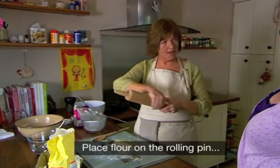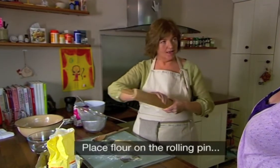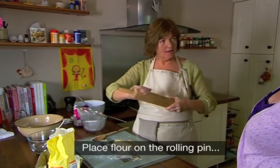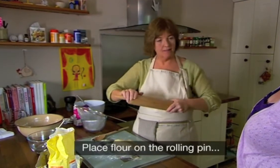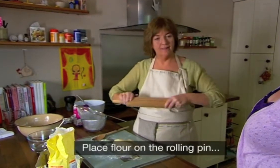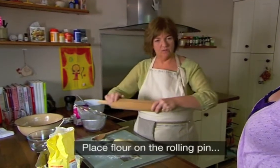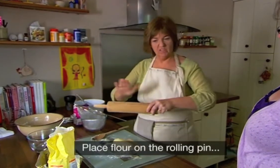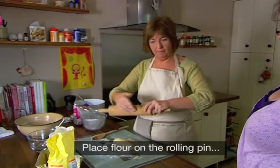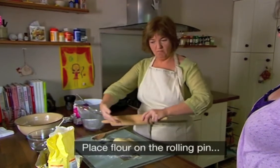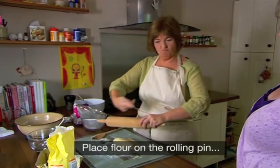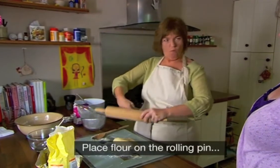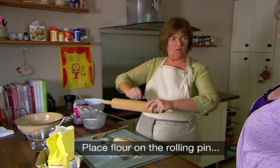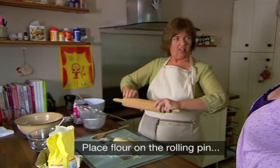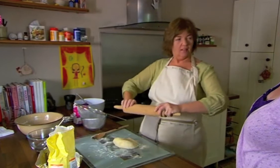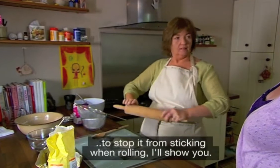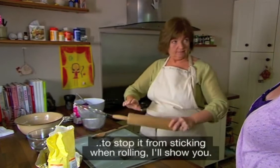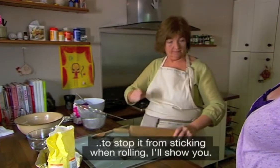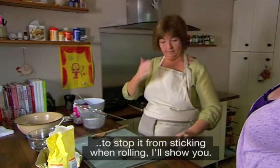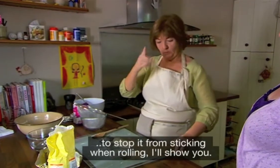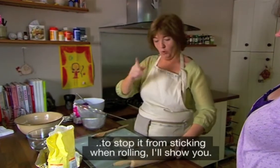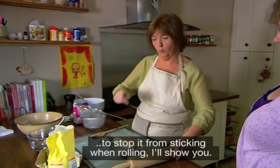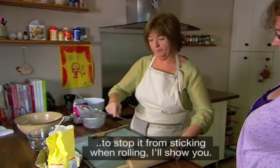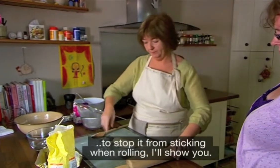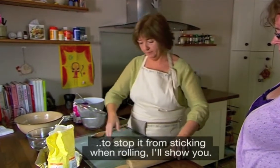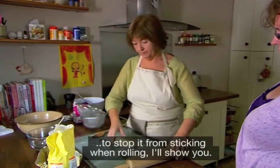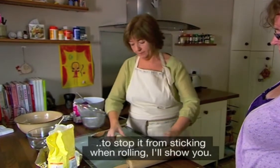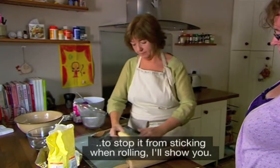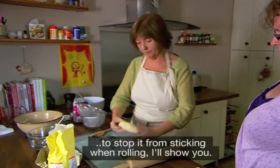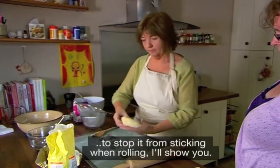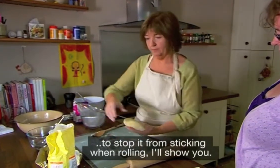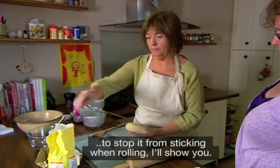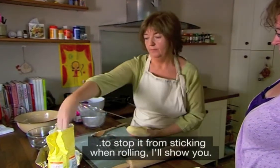Place flour on the rolling pin to stop it from sticking when rolling. I'll show you.